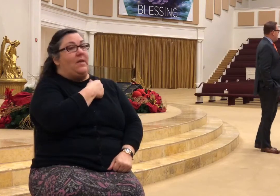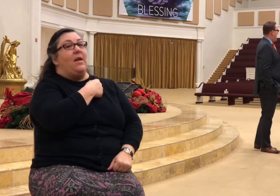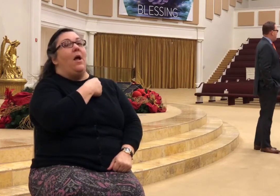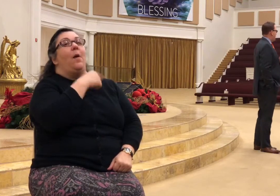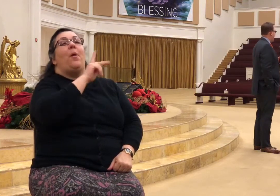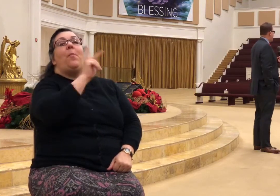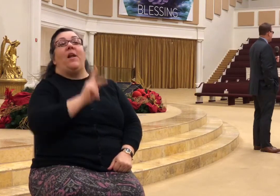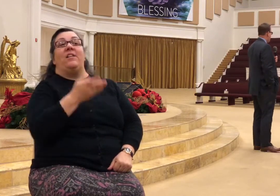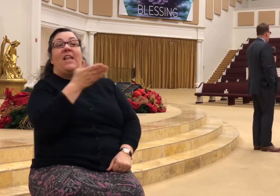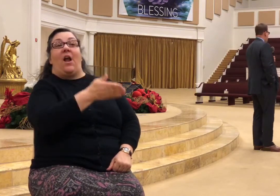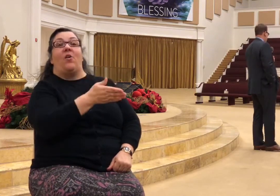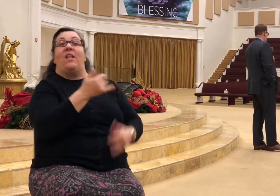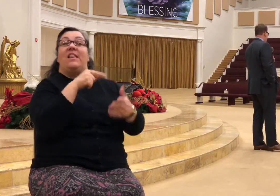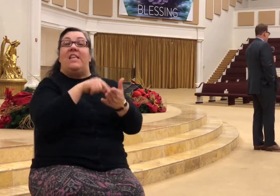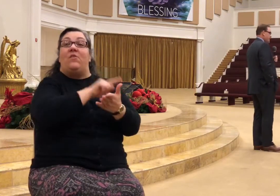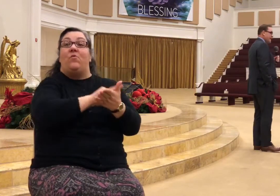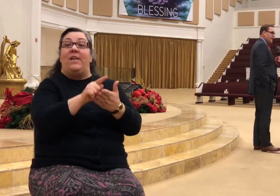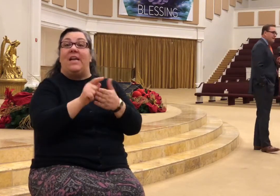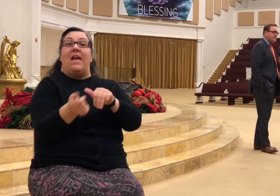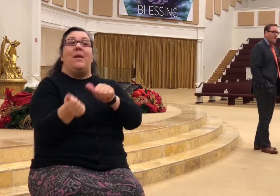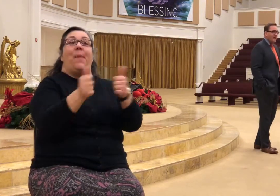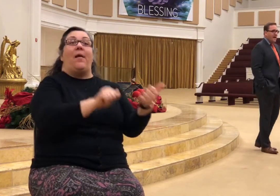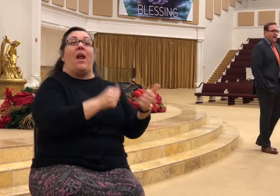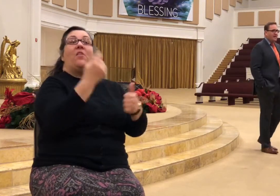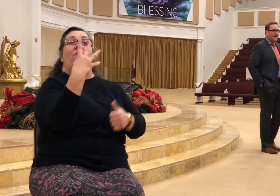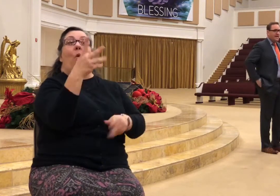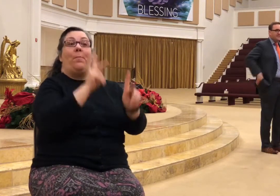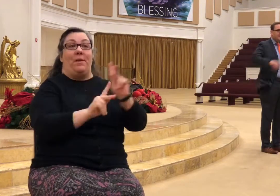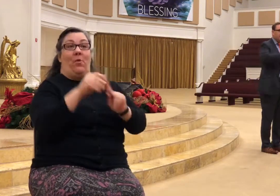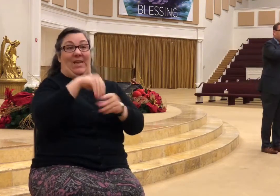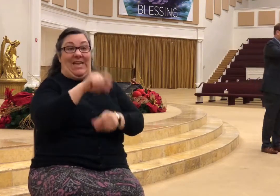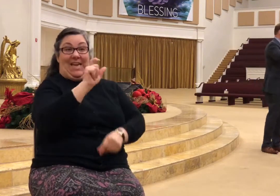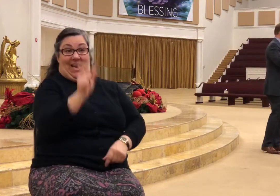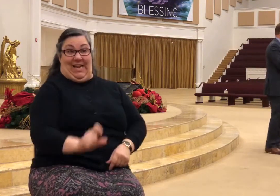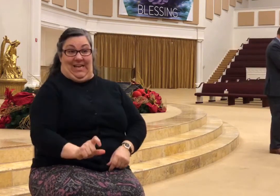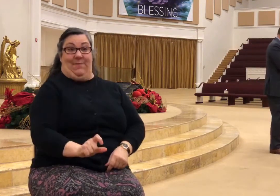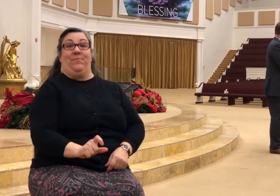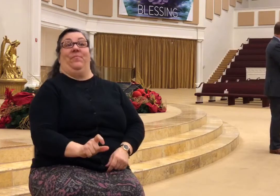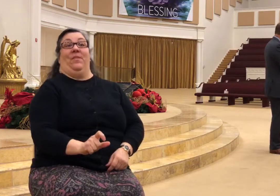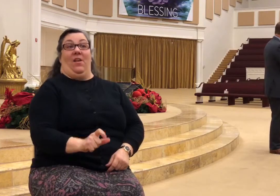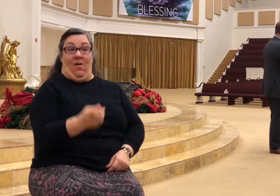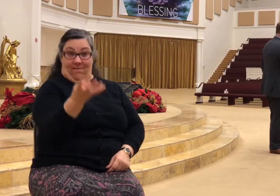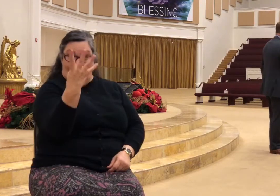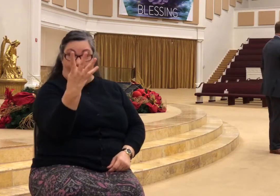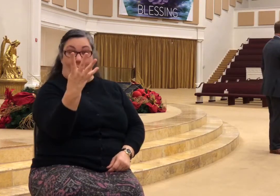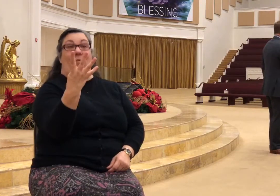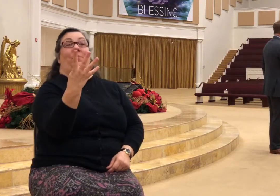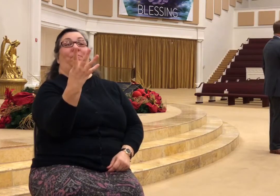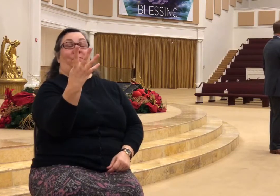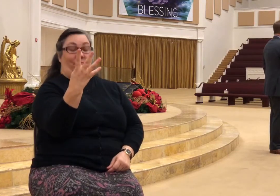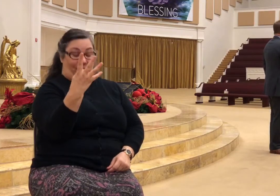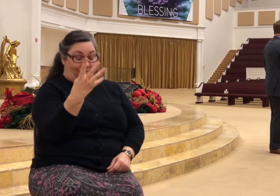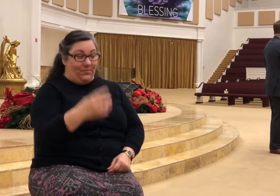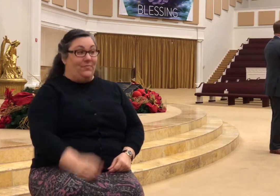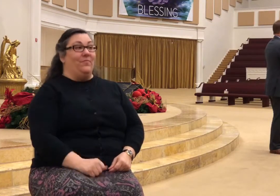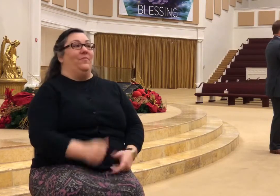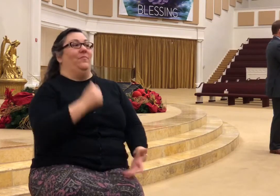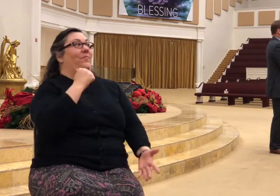week, he baptized four people in Italy. And he is there connecting. Amen.